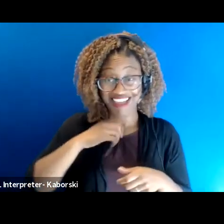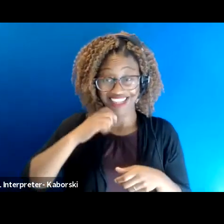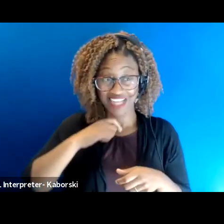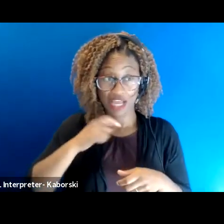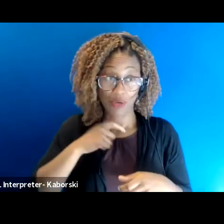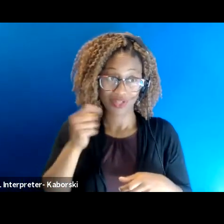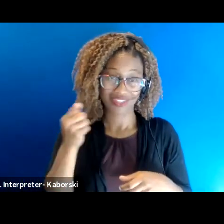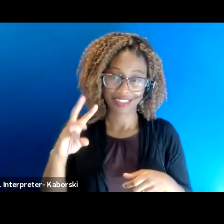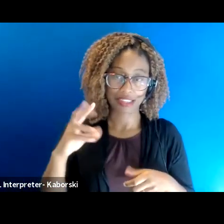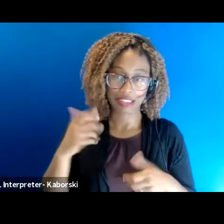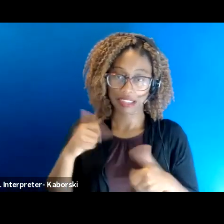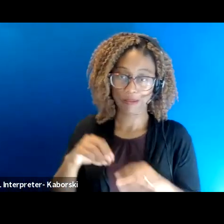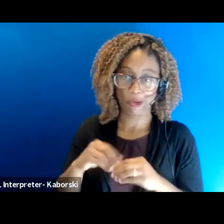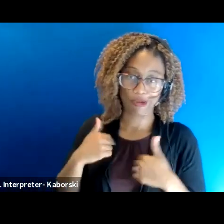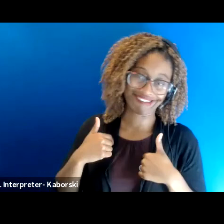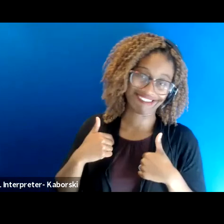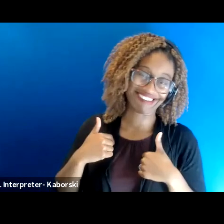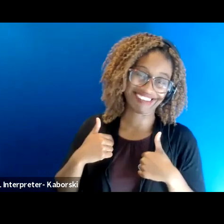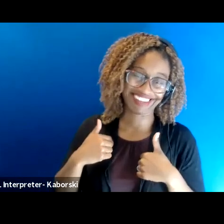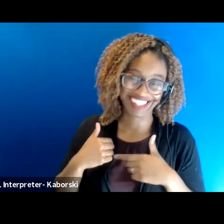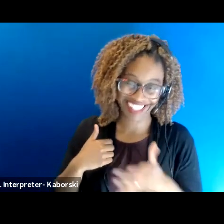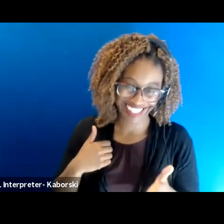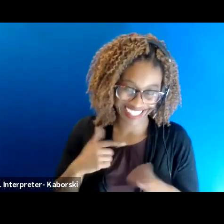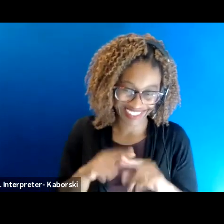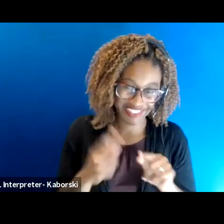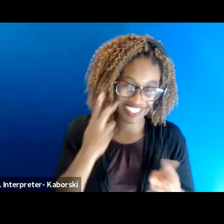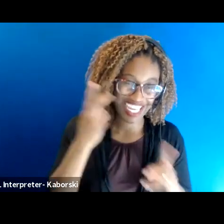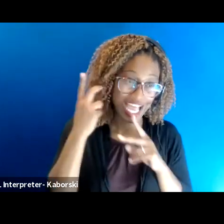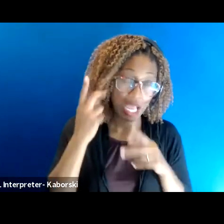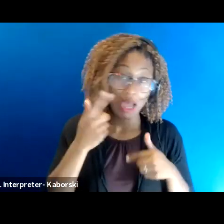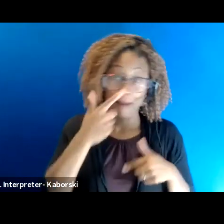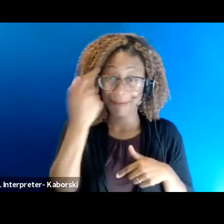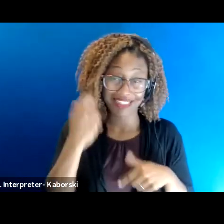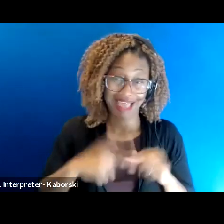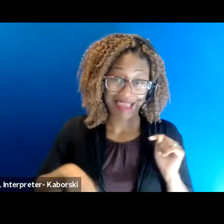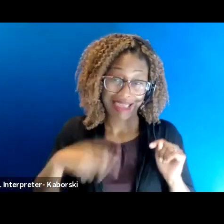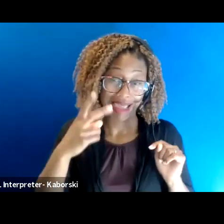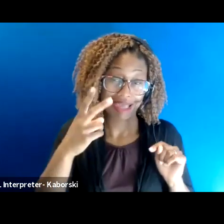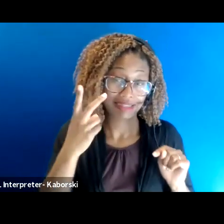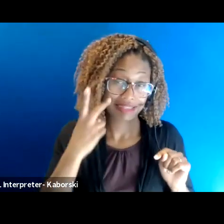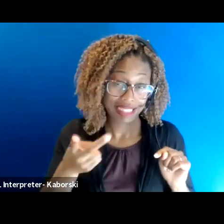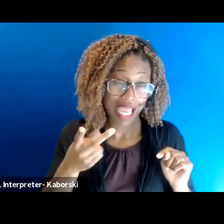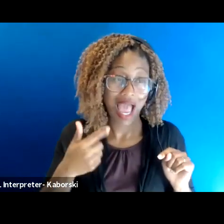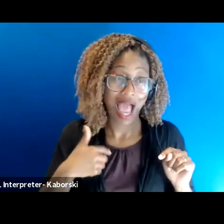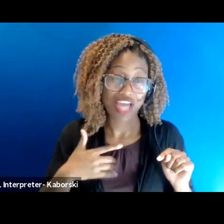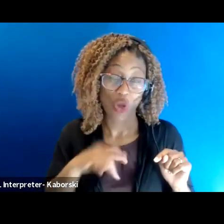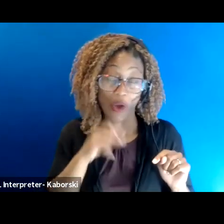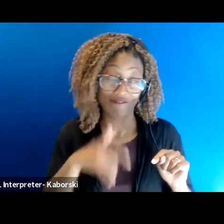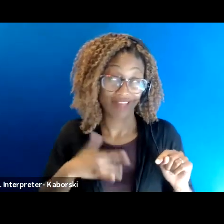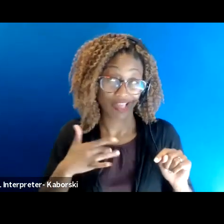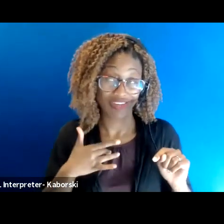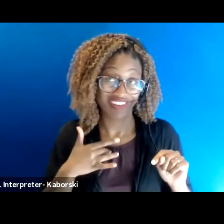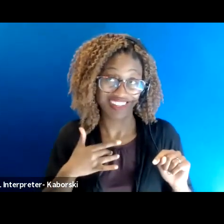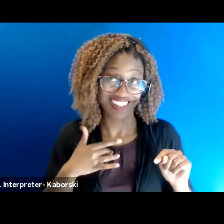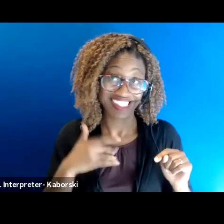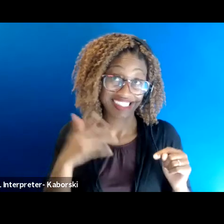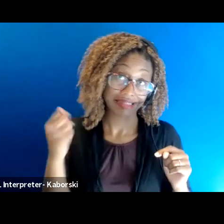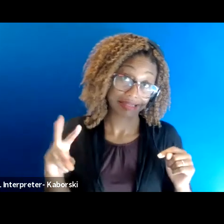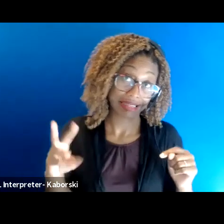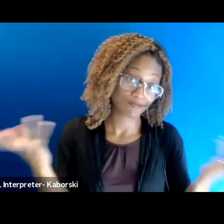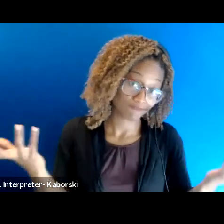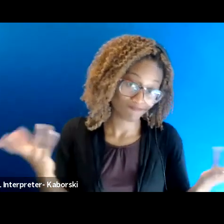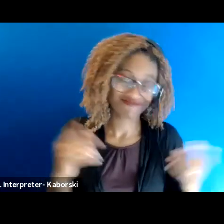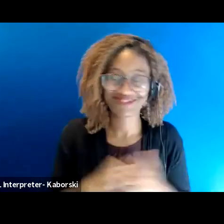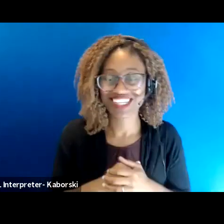anymore. But in my mind, because I can't see, I still feel 16. But hopefully that we'll